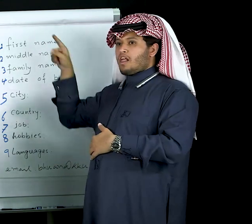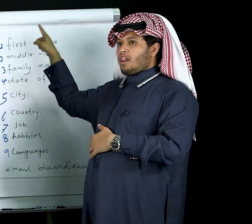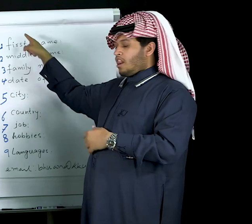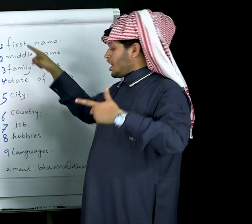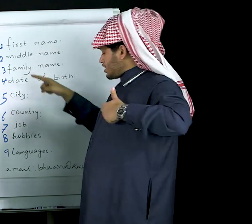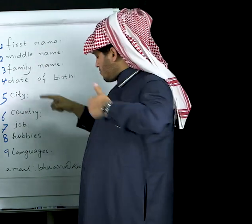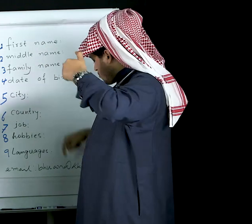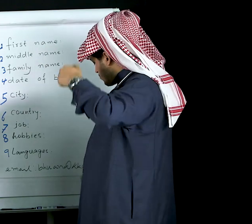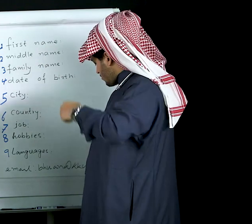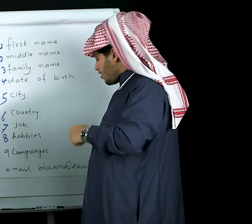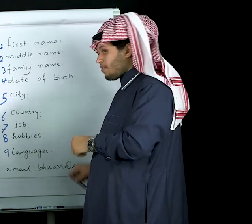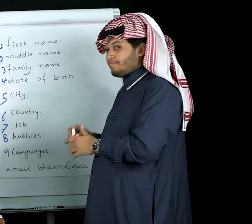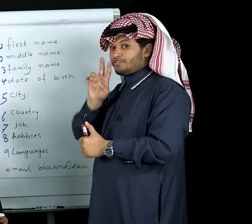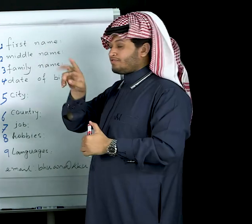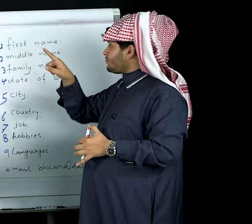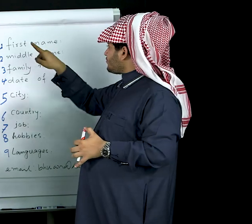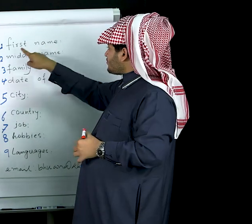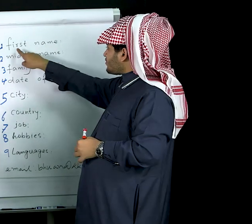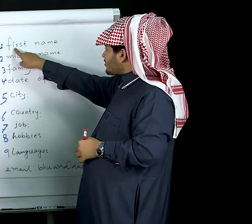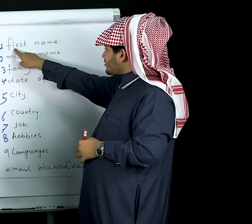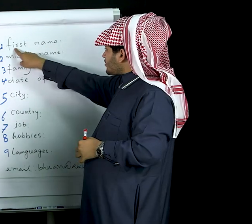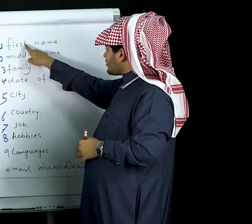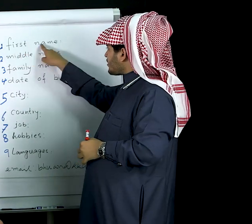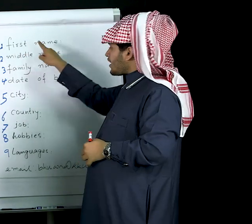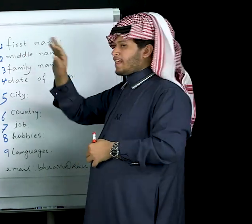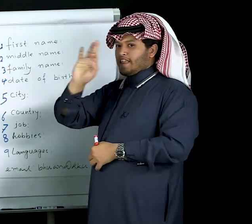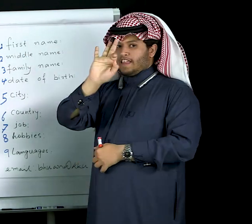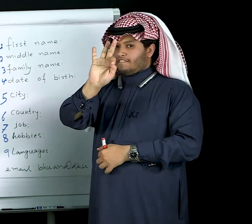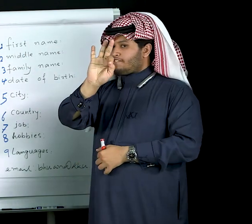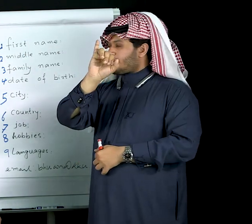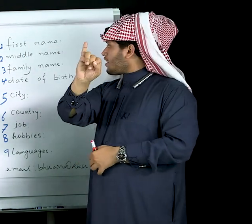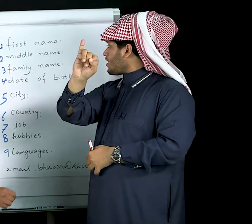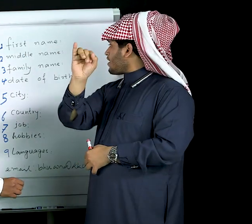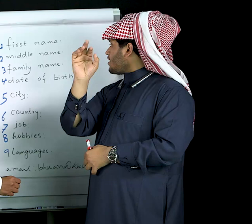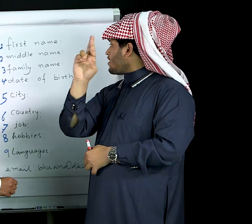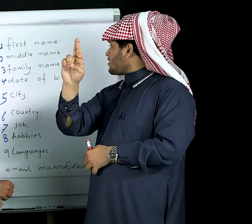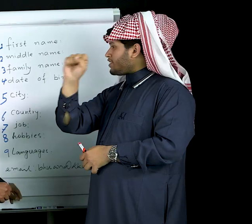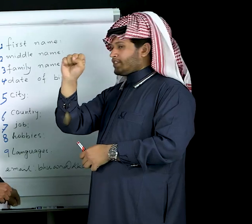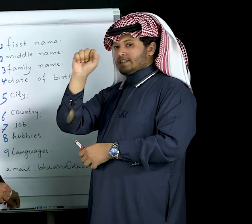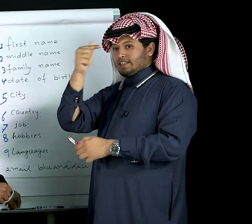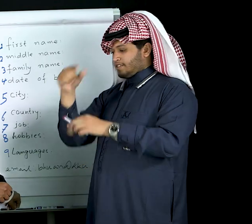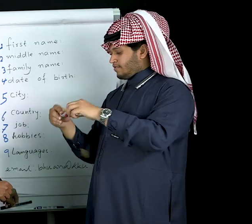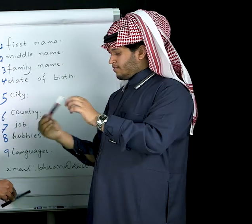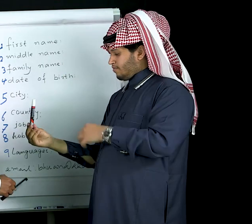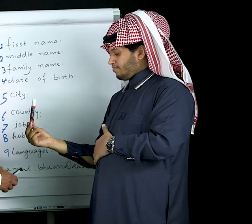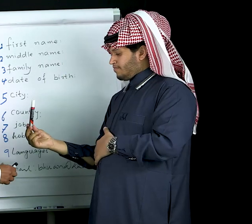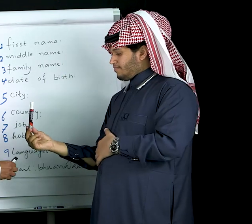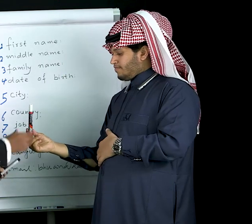So what is first name? You have to understand, for example, that first name